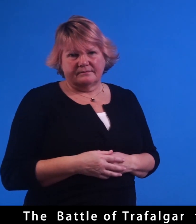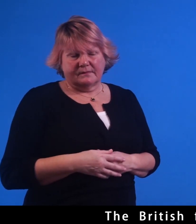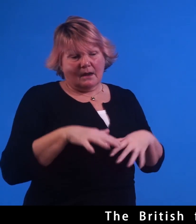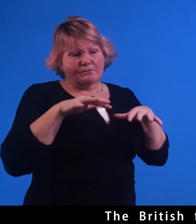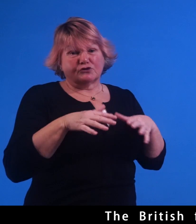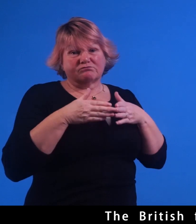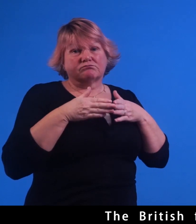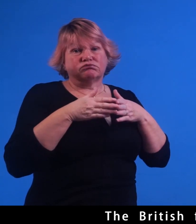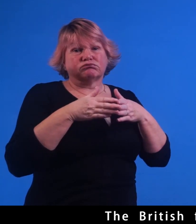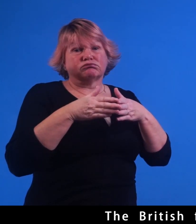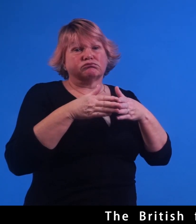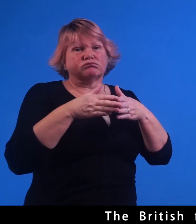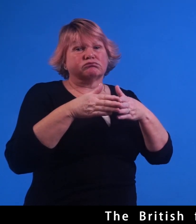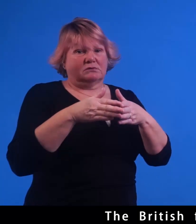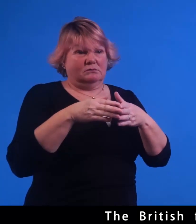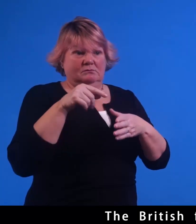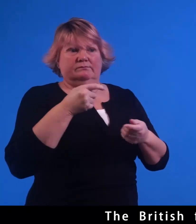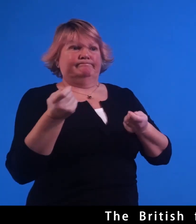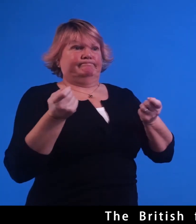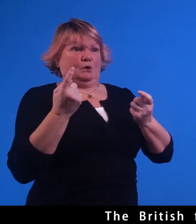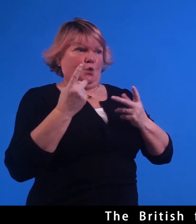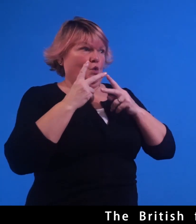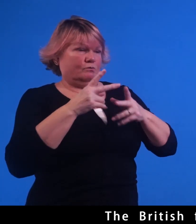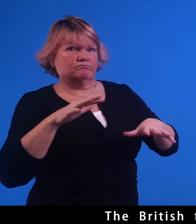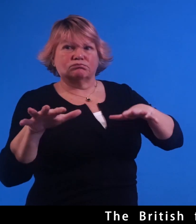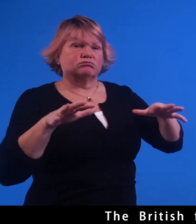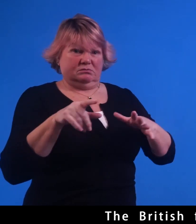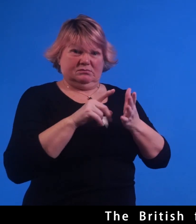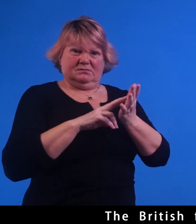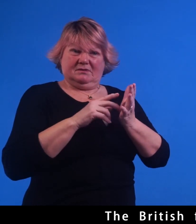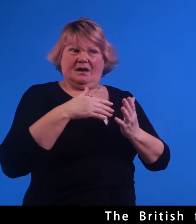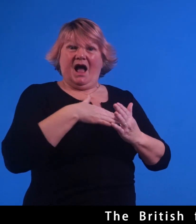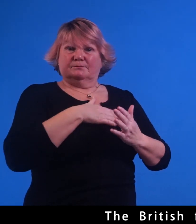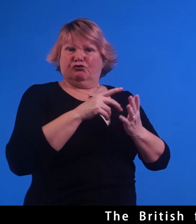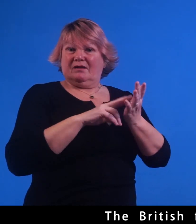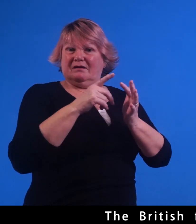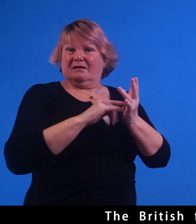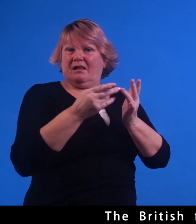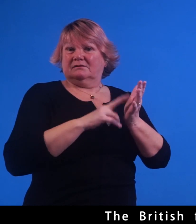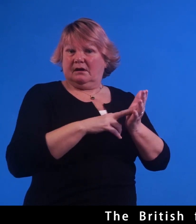The British fleet was headed by Admiral Nelson aboard the HMS Victory,